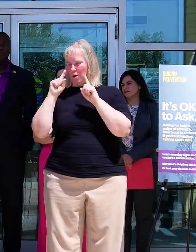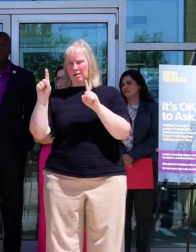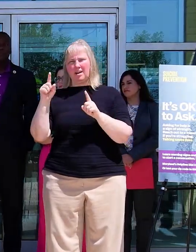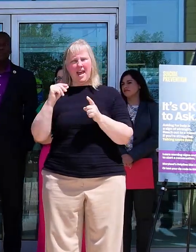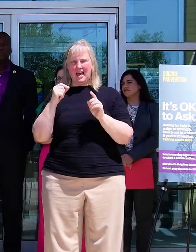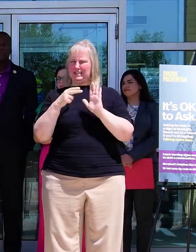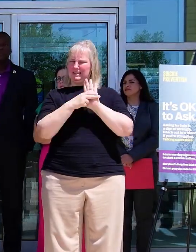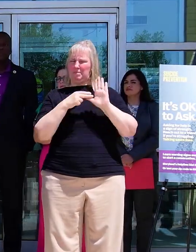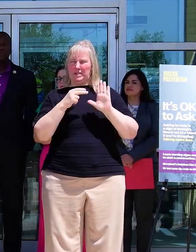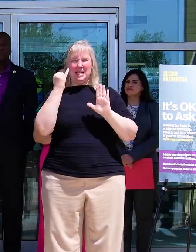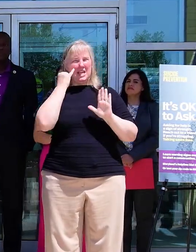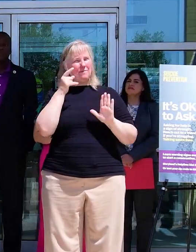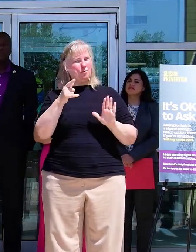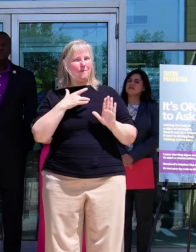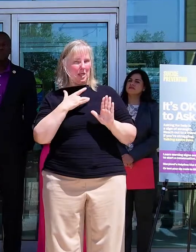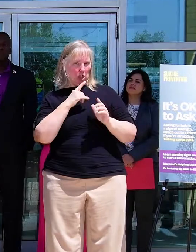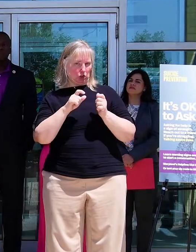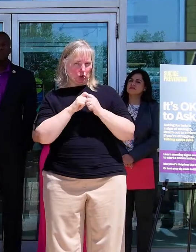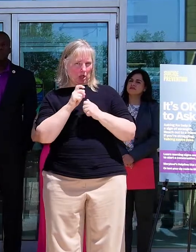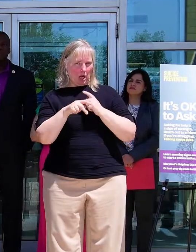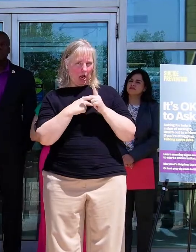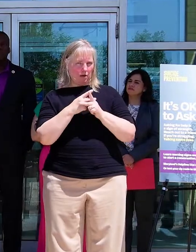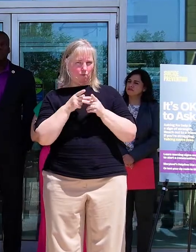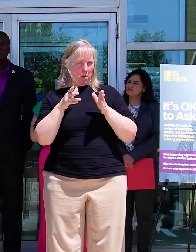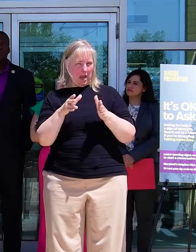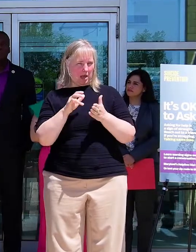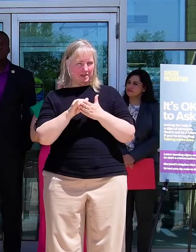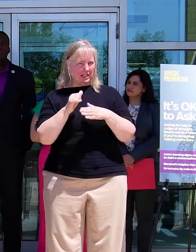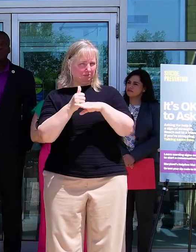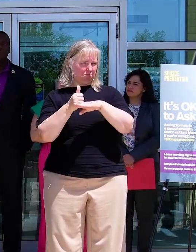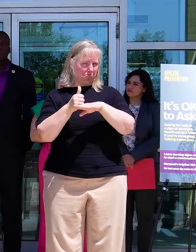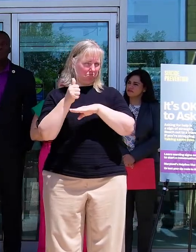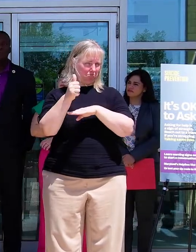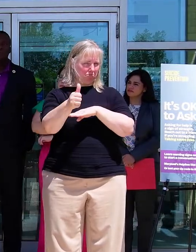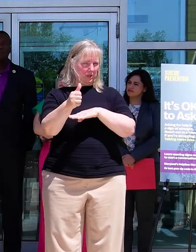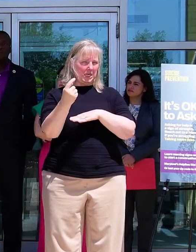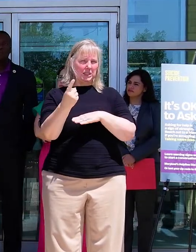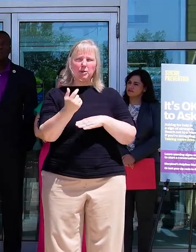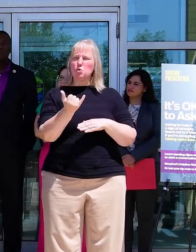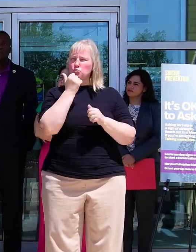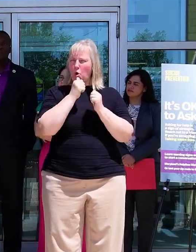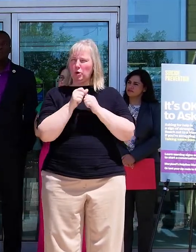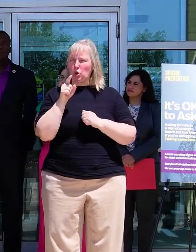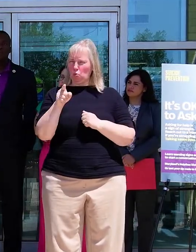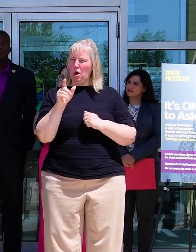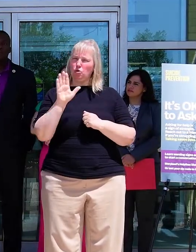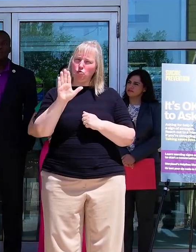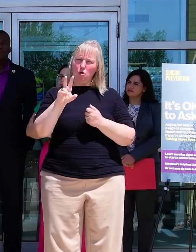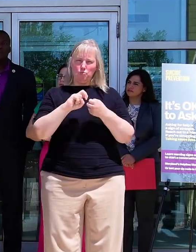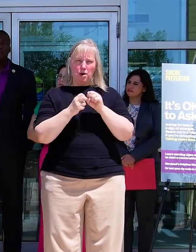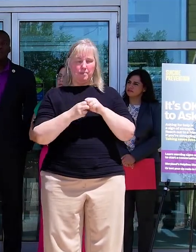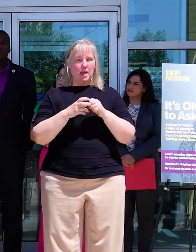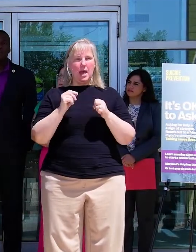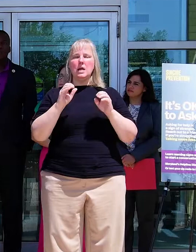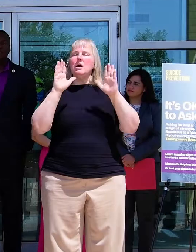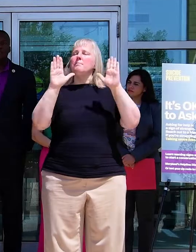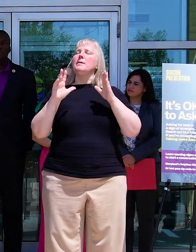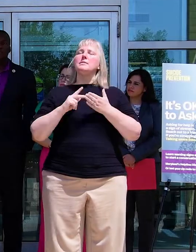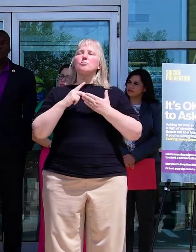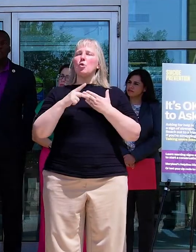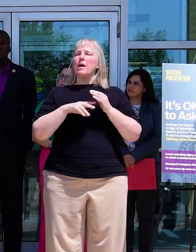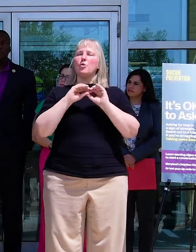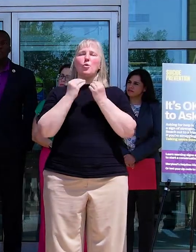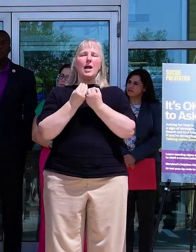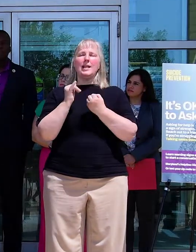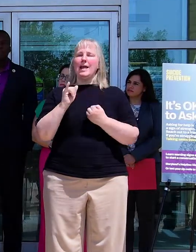feeling a certain kind of way, there's something wrong with you. It's your problem. And amazing programs and organizations